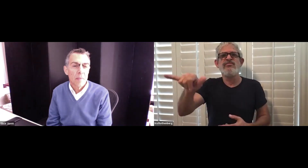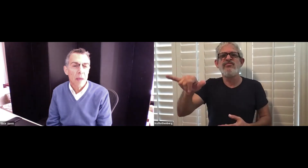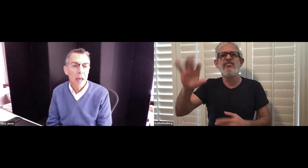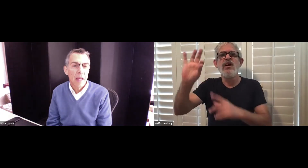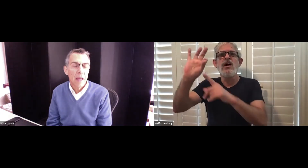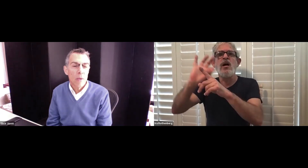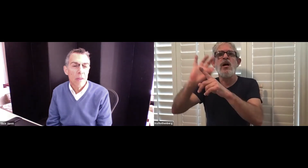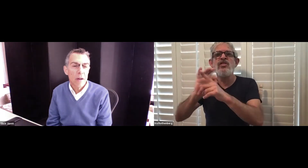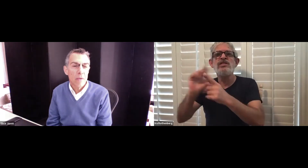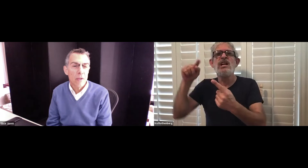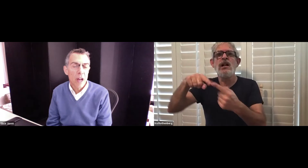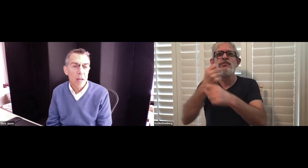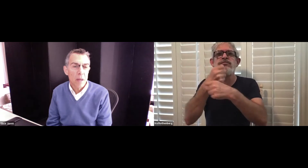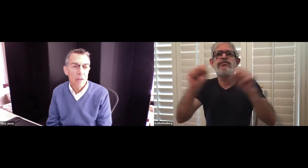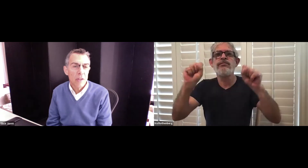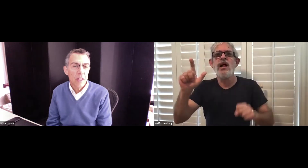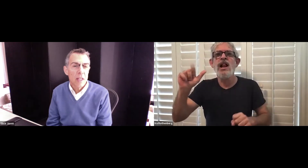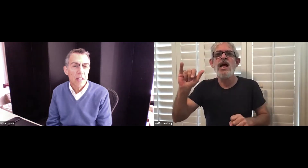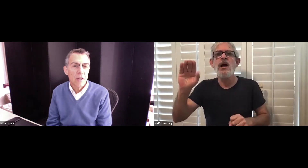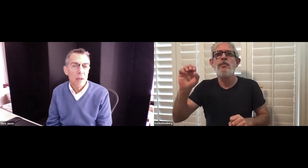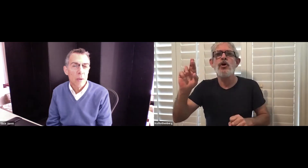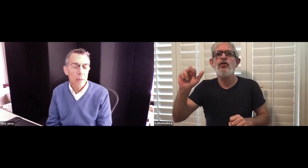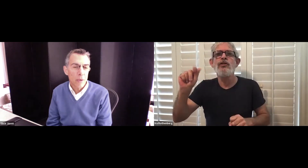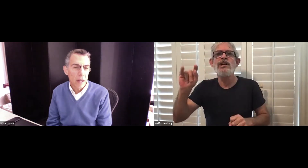And they were there for 9 months until they were liberated